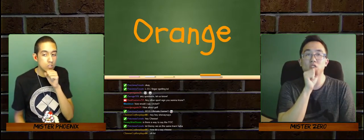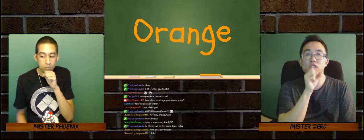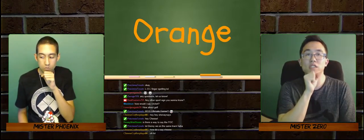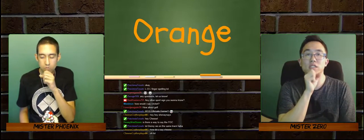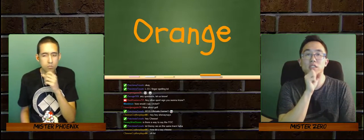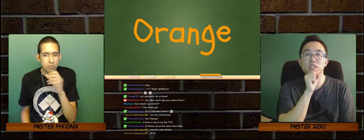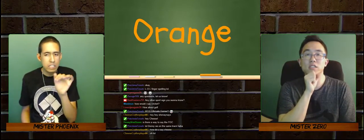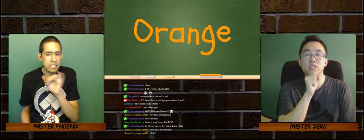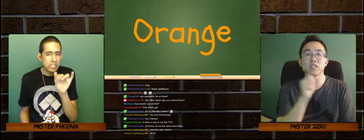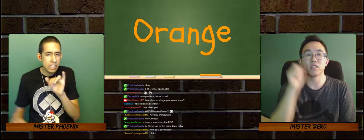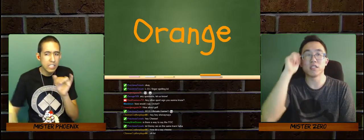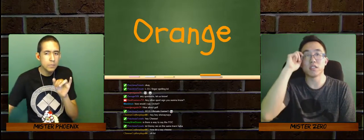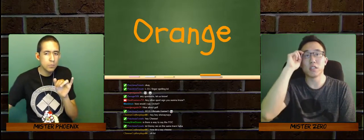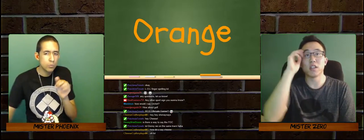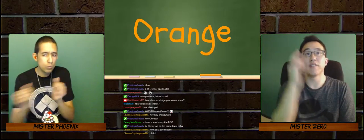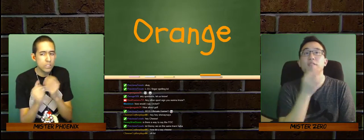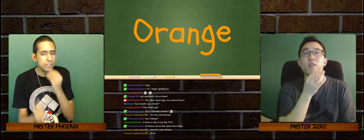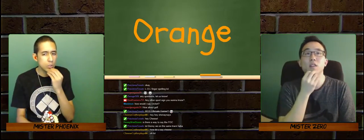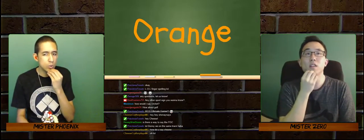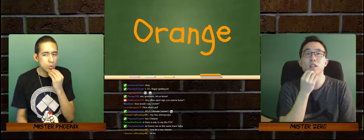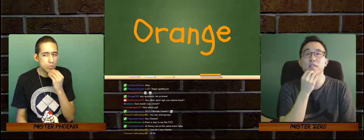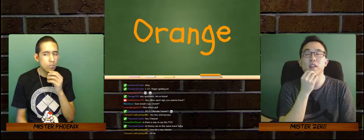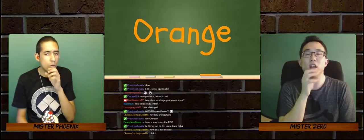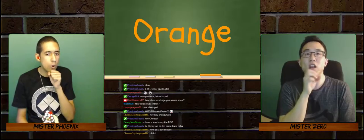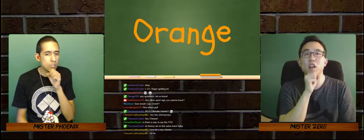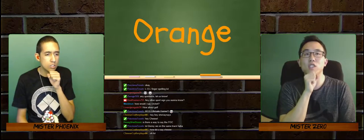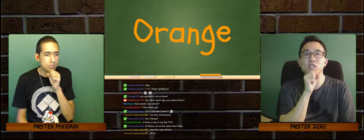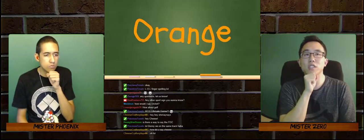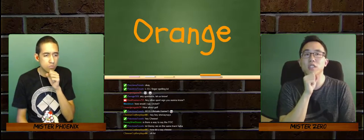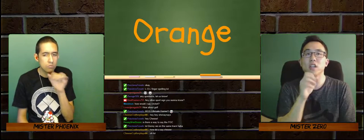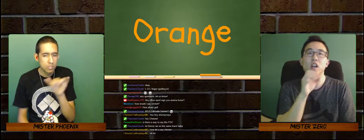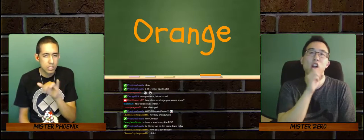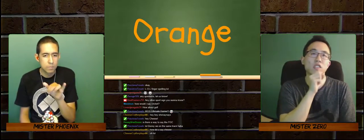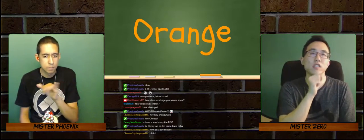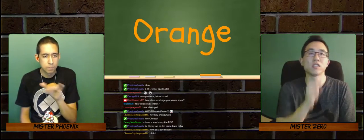Orange. Same with the food. Orange.